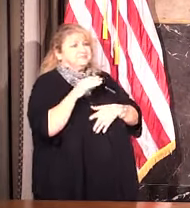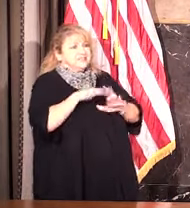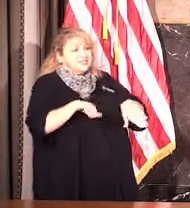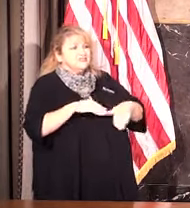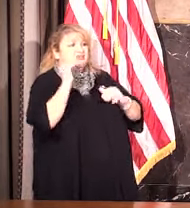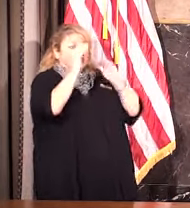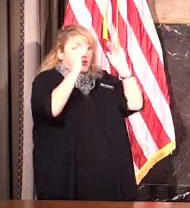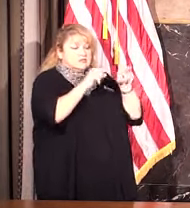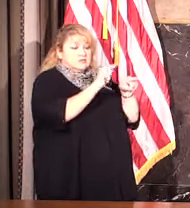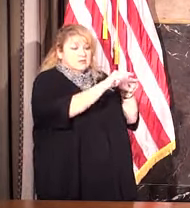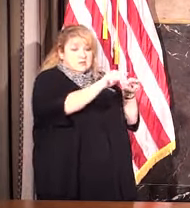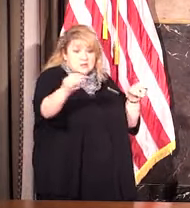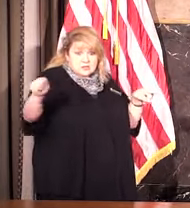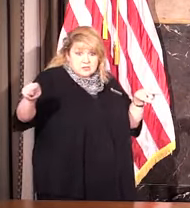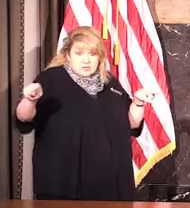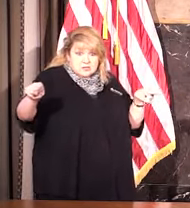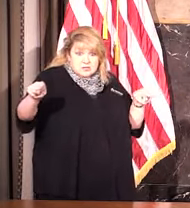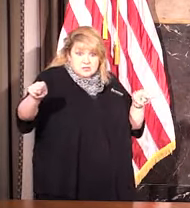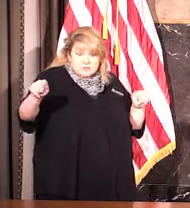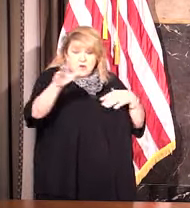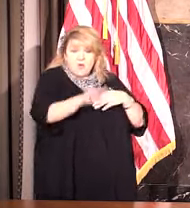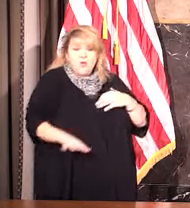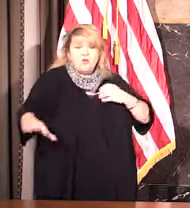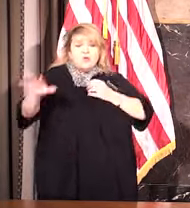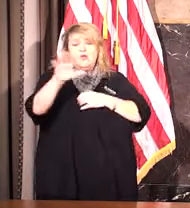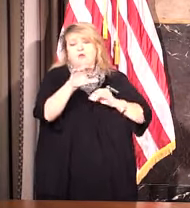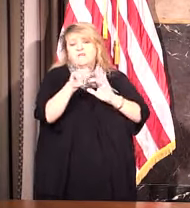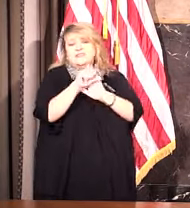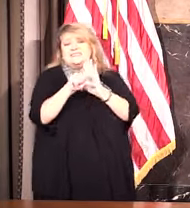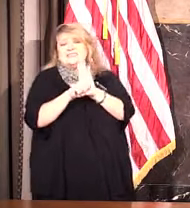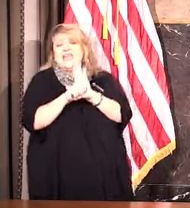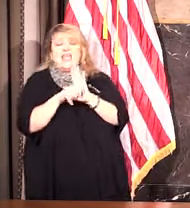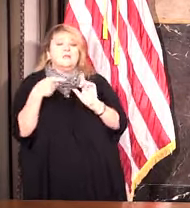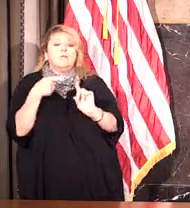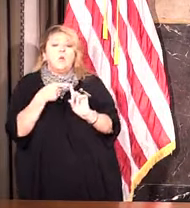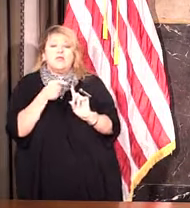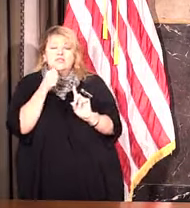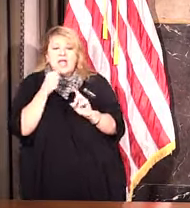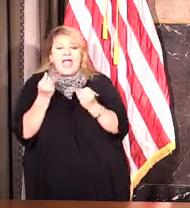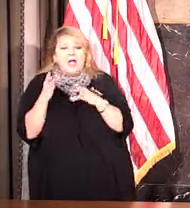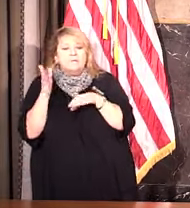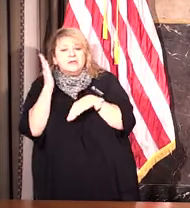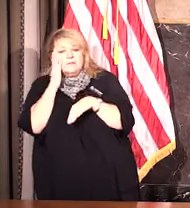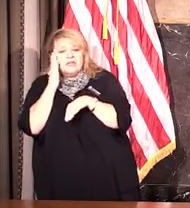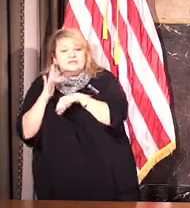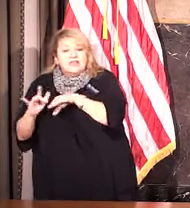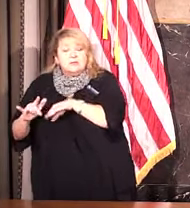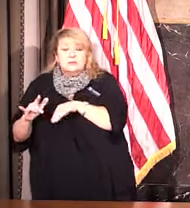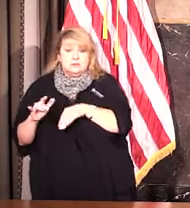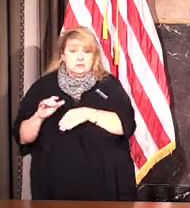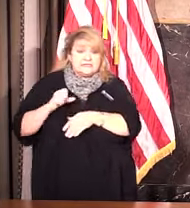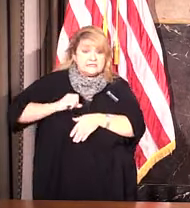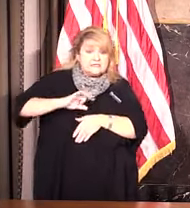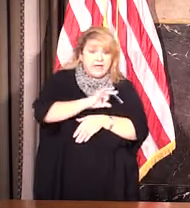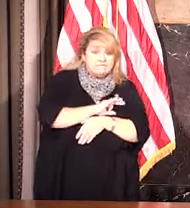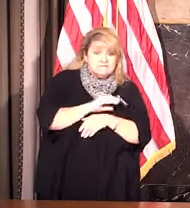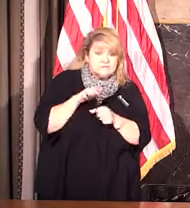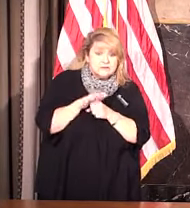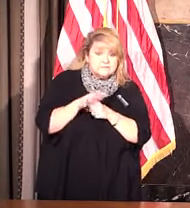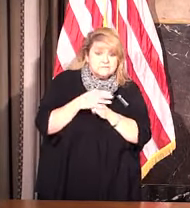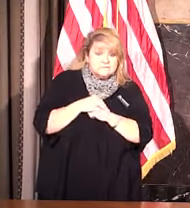The concern we heard in every region of the state is about staffing. Do we have the doctors, the nurses, the